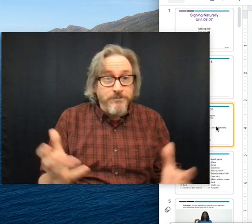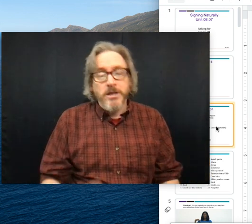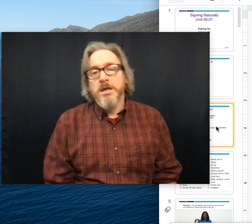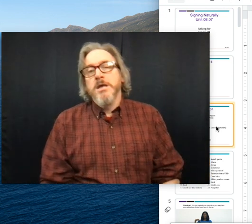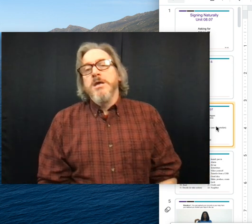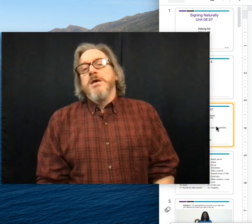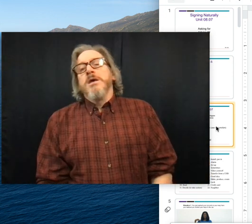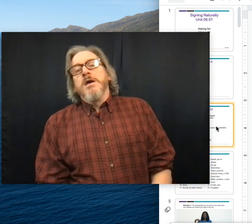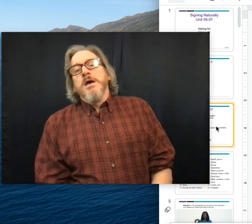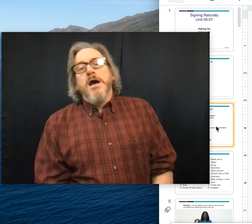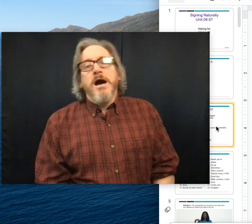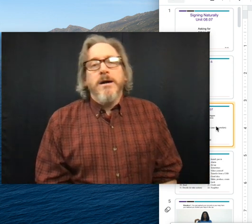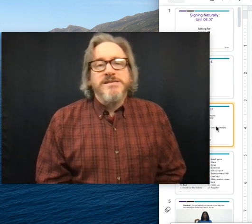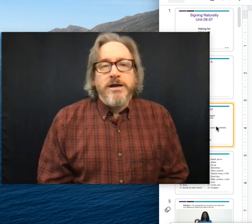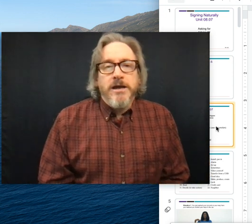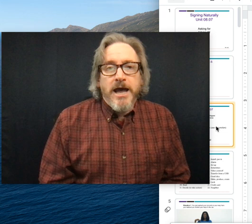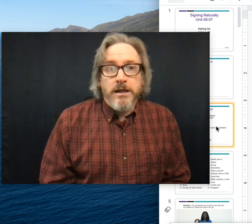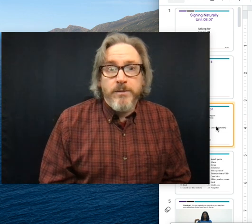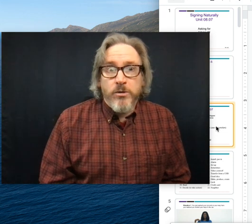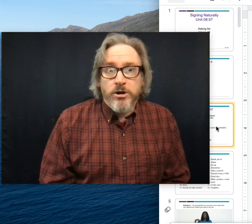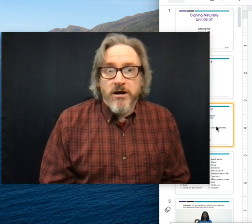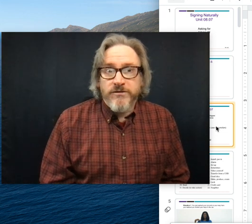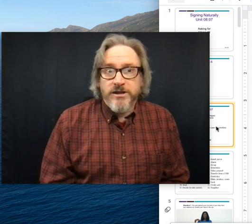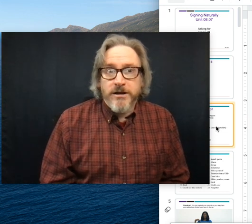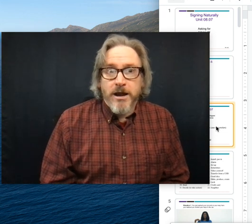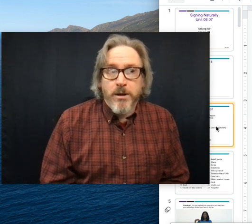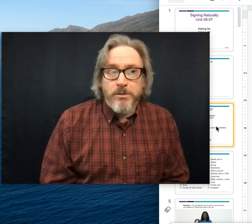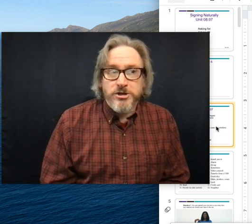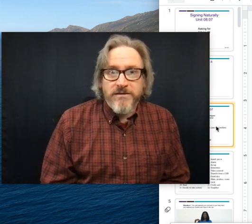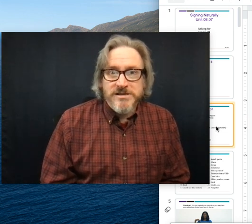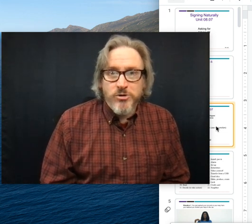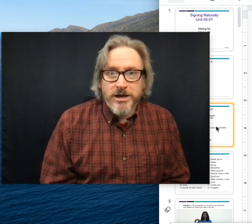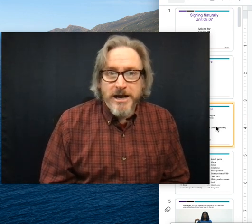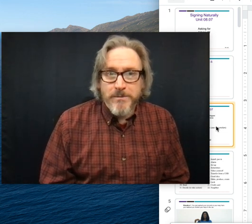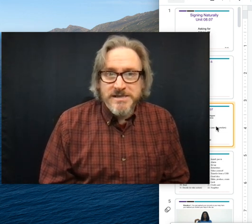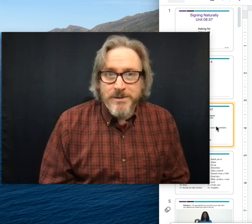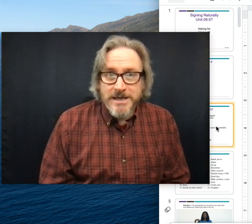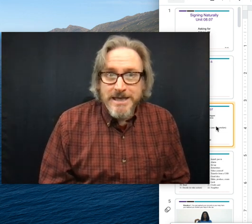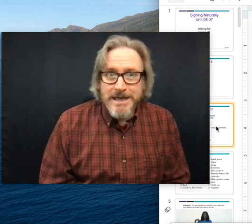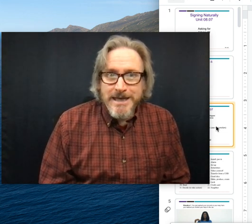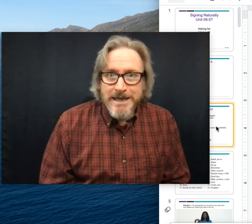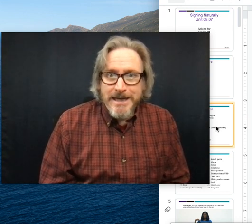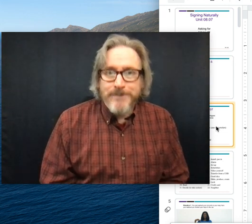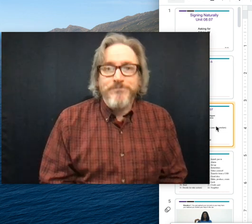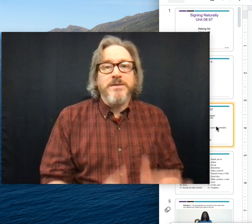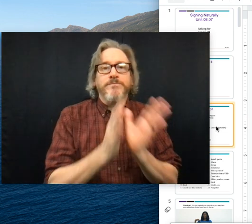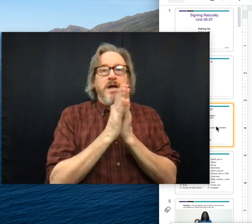language here. Sorry, had a little bit more coffee than I probably should have this morning on an empty stomach.